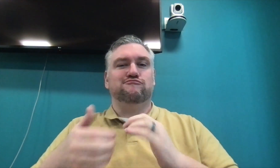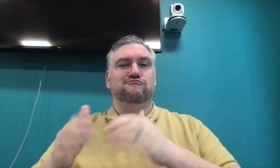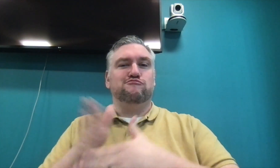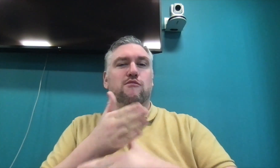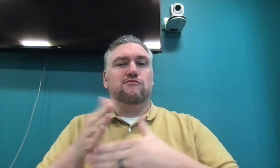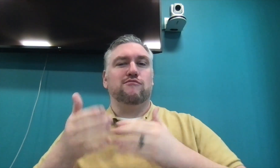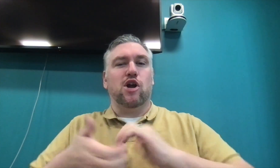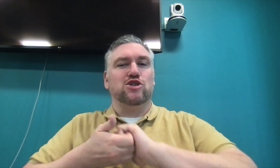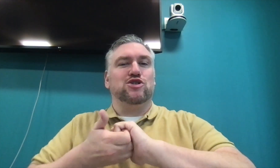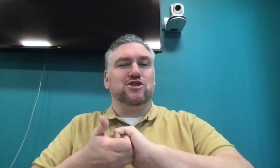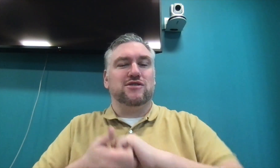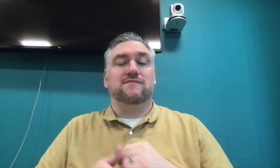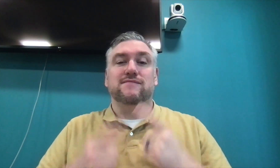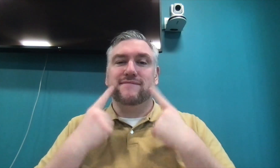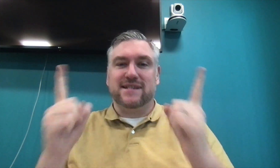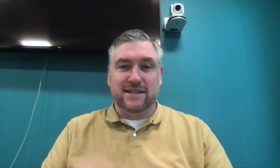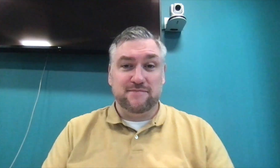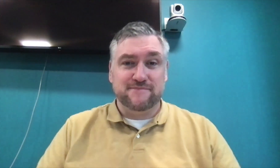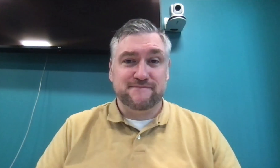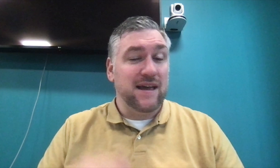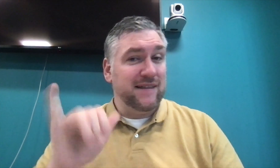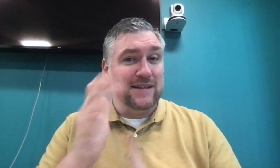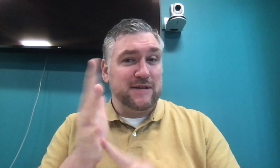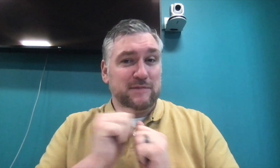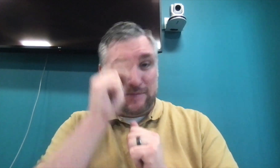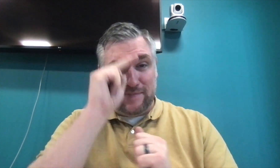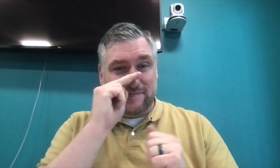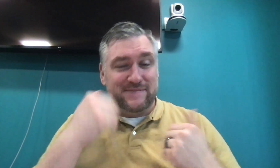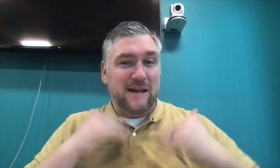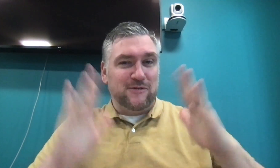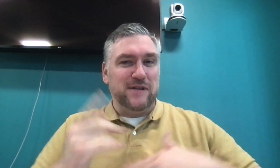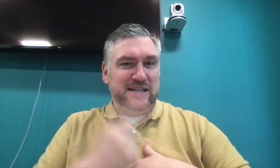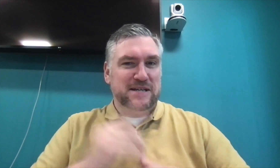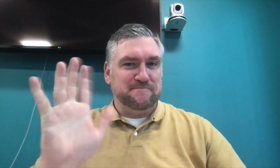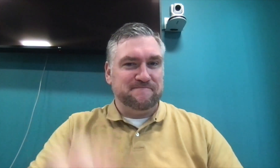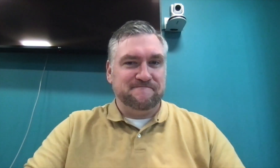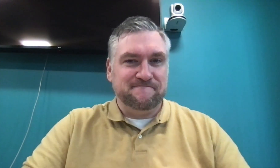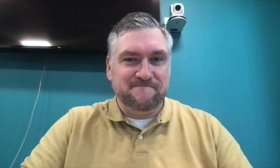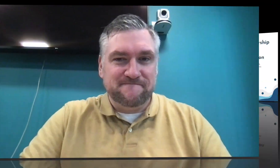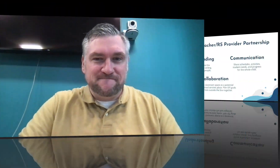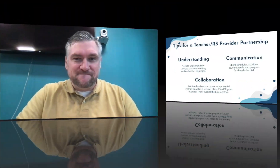to help that partnership really work. That's 5 Minutes with Nate. Have a great day.